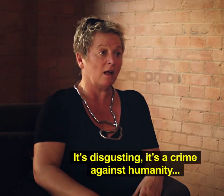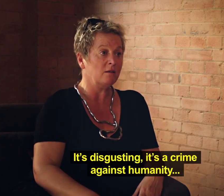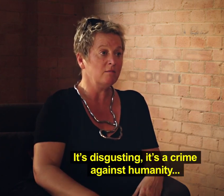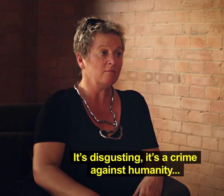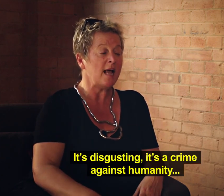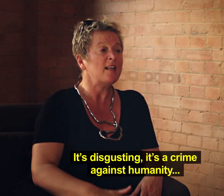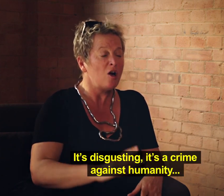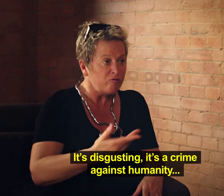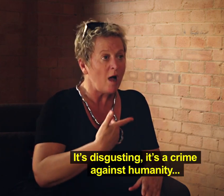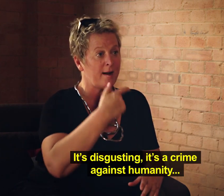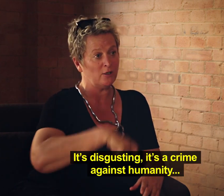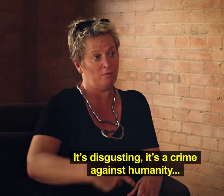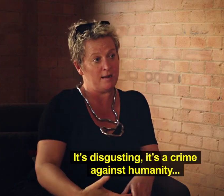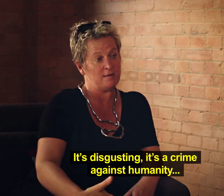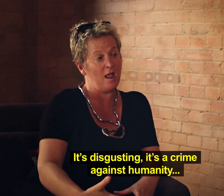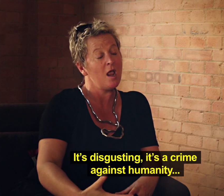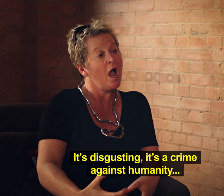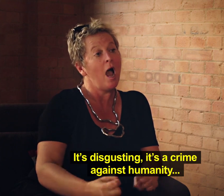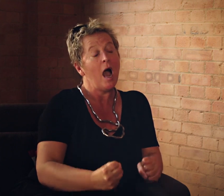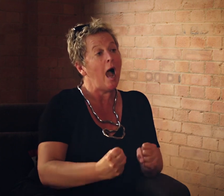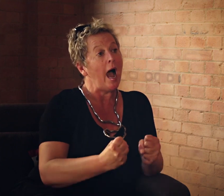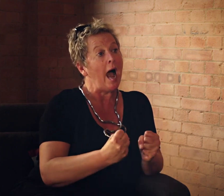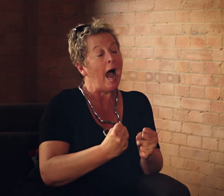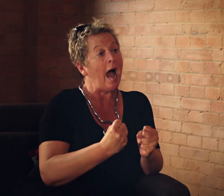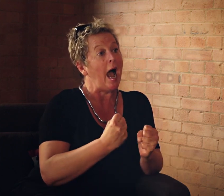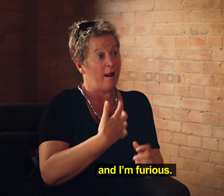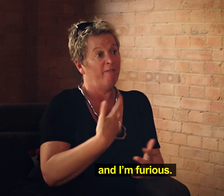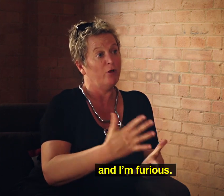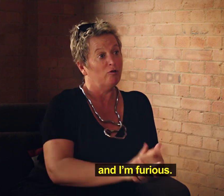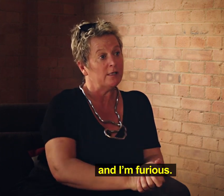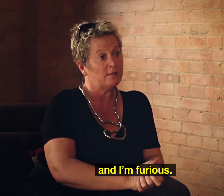disgusting. It's a crime against humanity. And I'm furious.